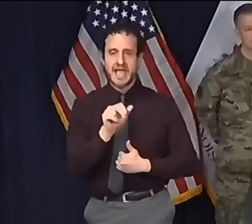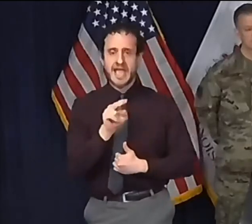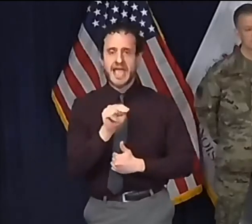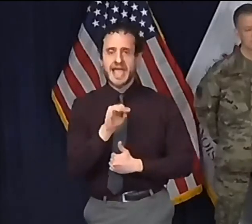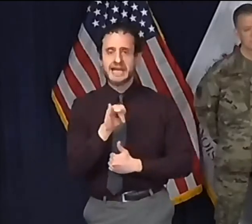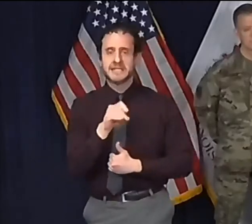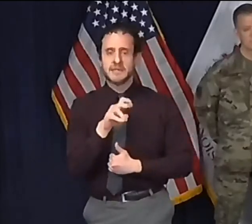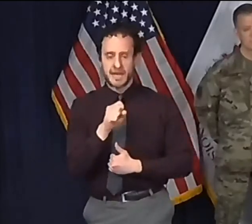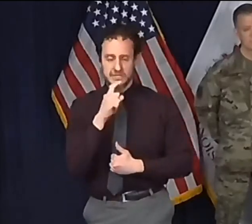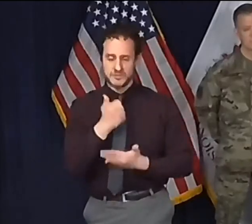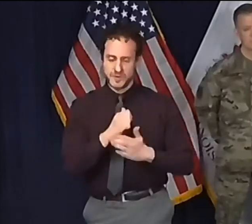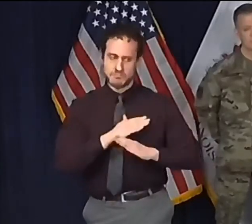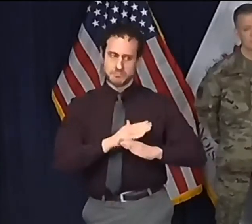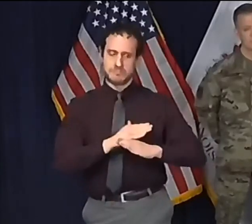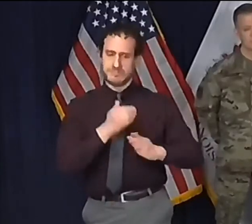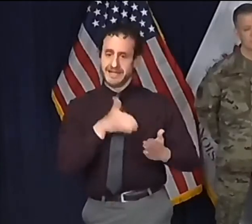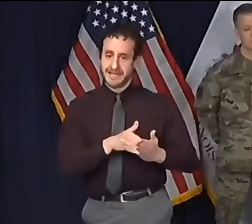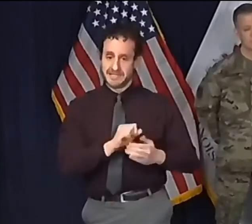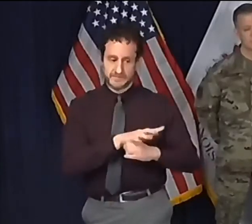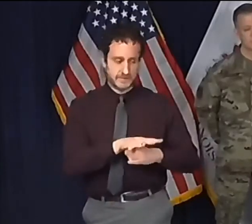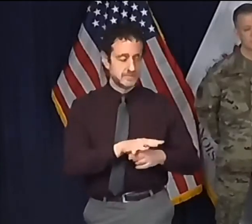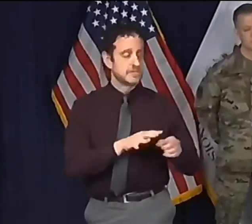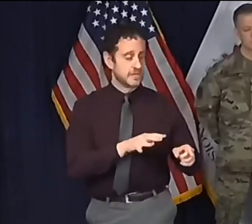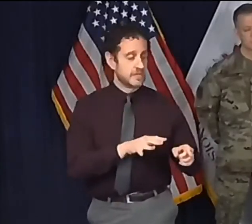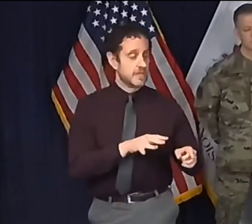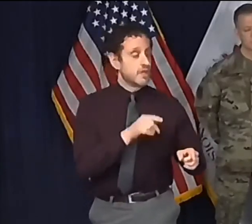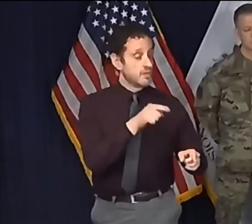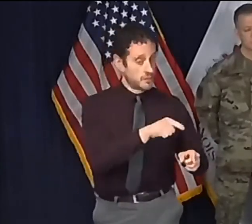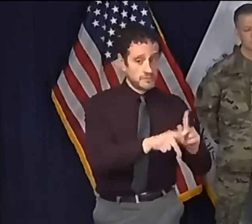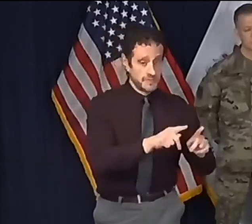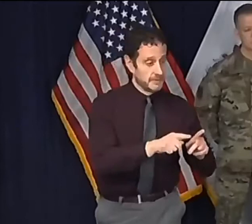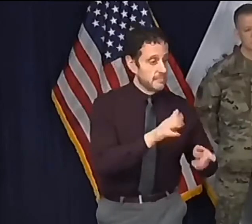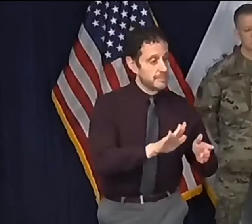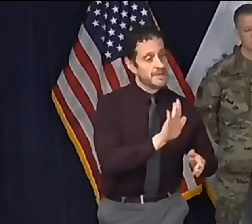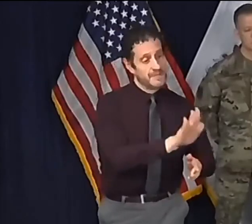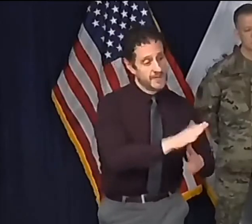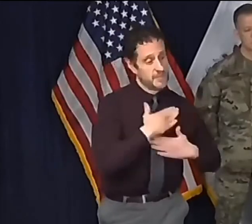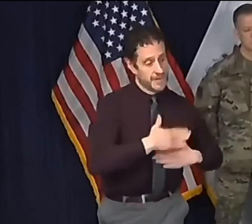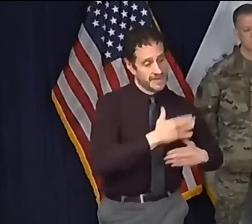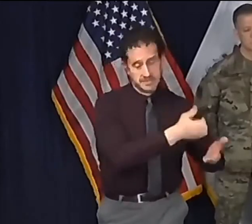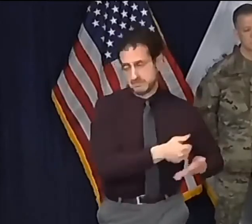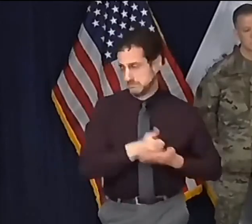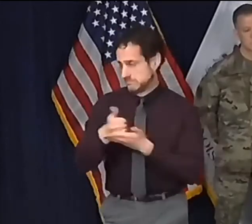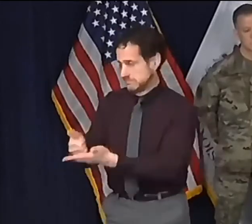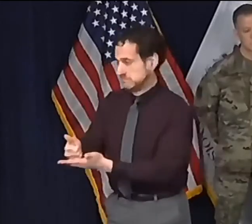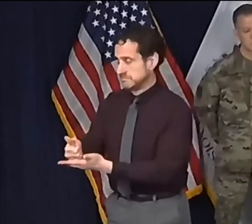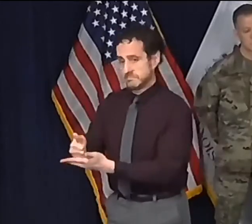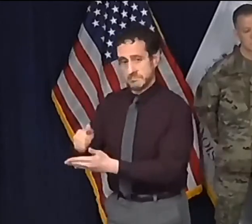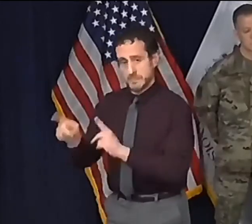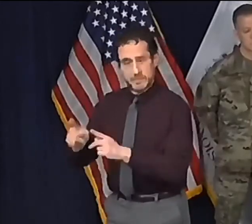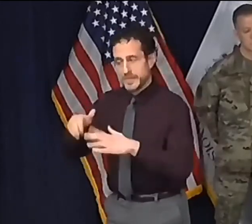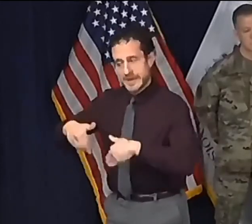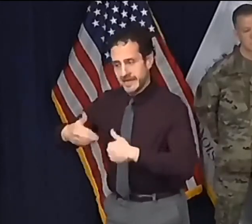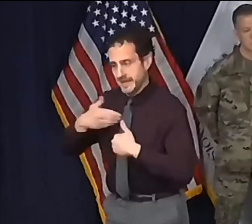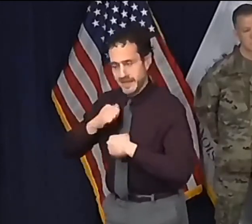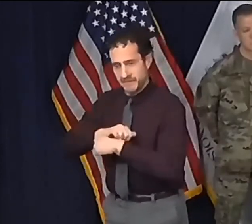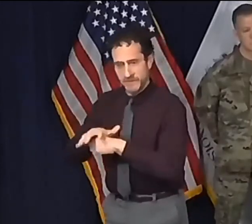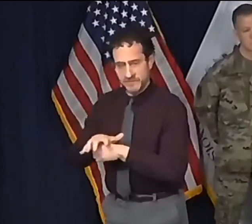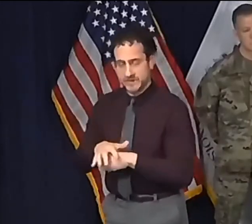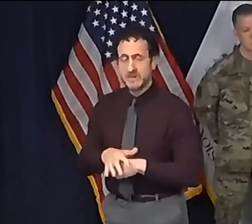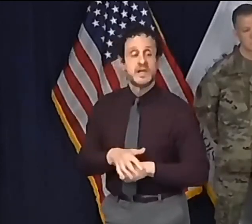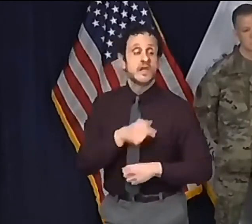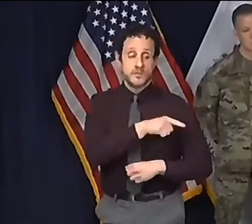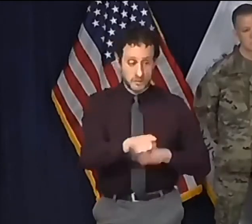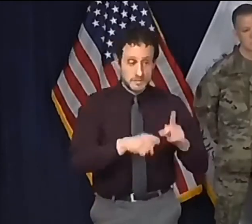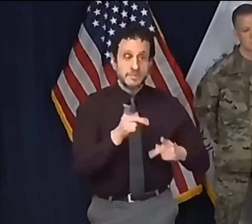will identify individuals who we assume will be no longer susceptible to the infection and can return to work. This